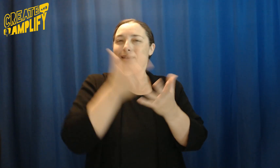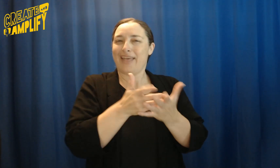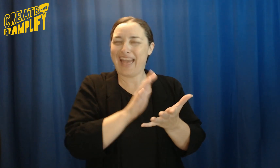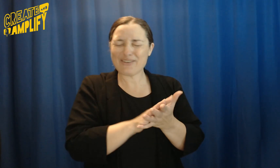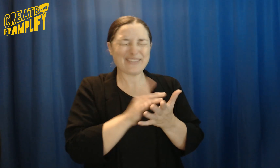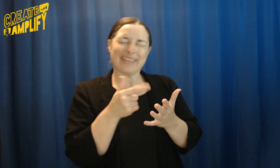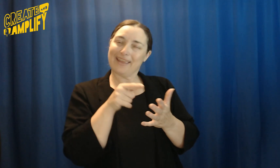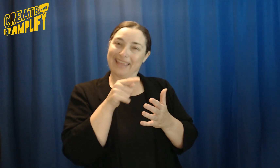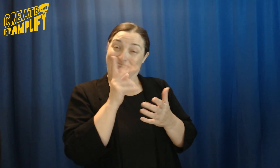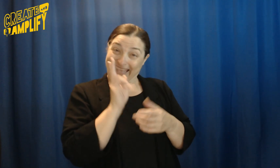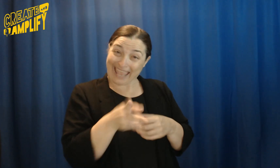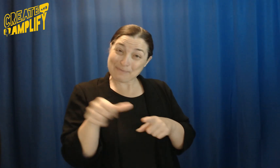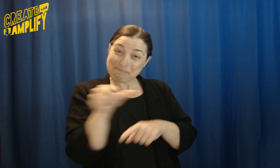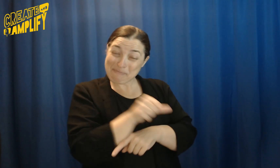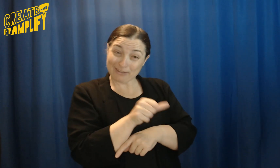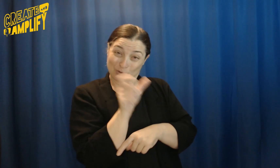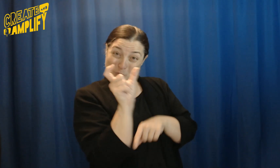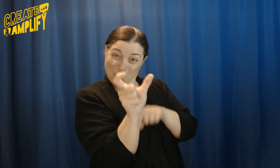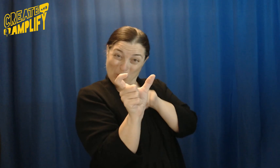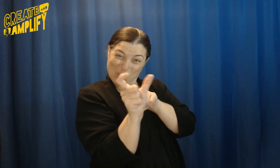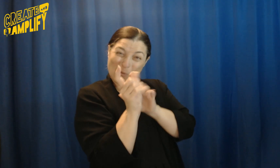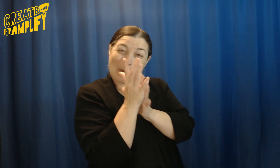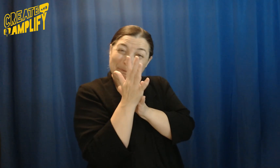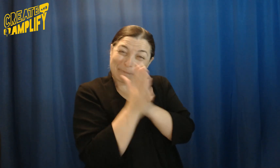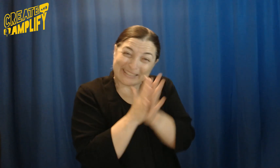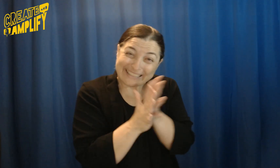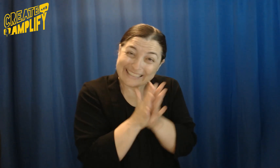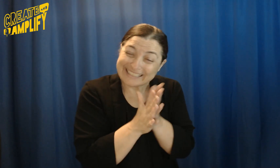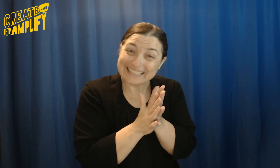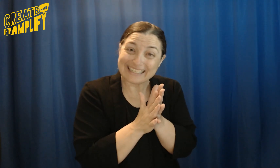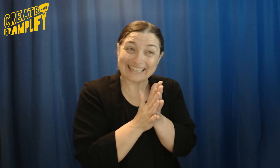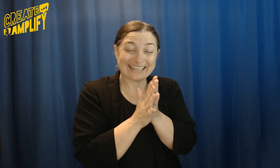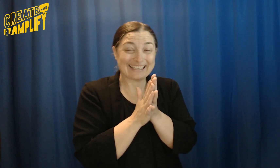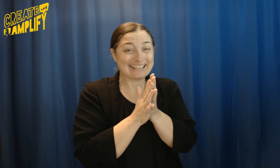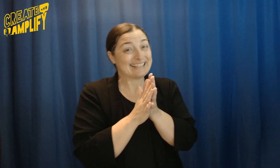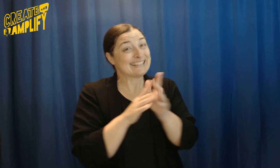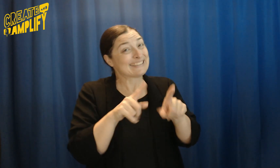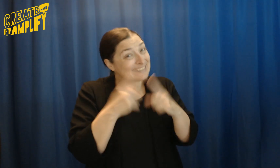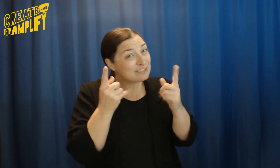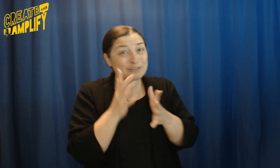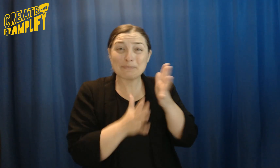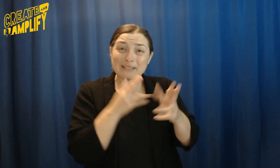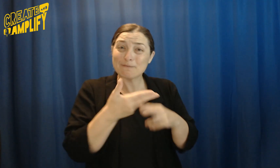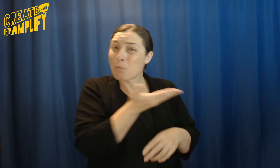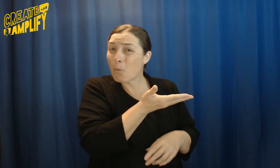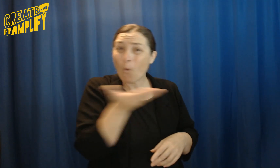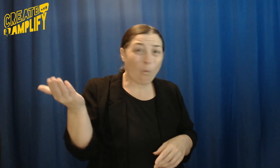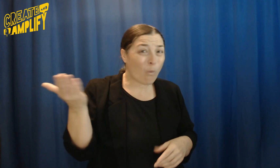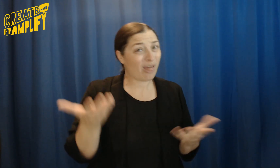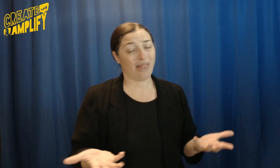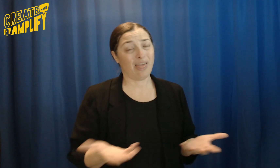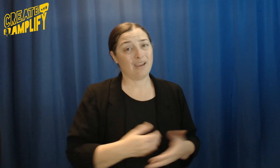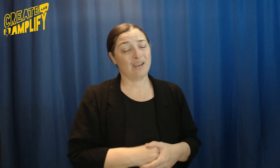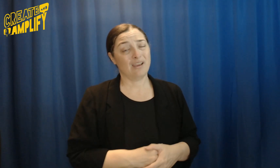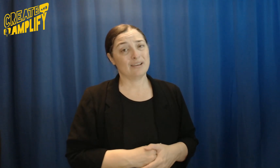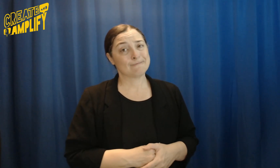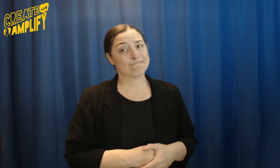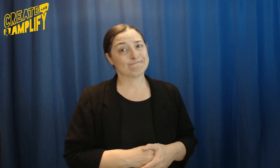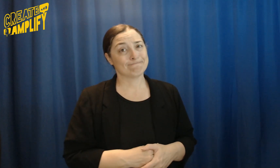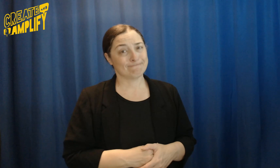words, meaning something different to every single person through the ways that we've lived. Really important not